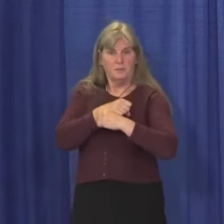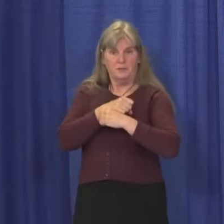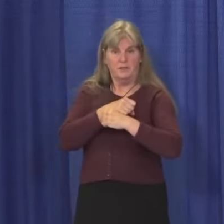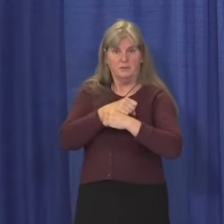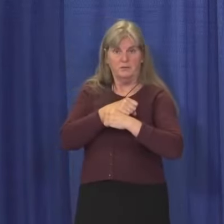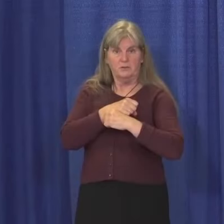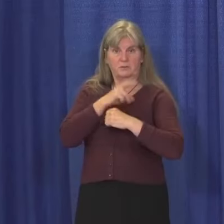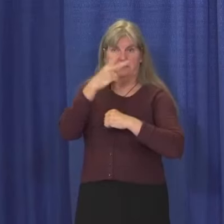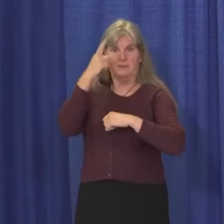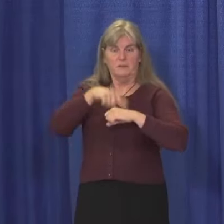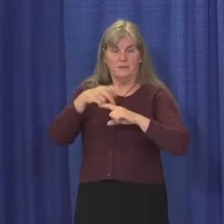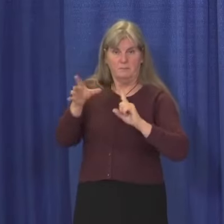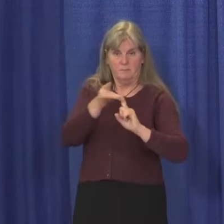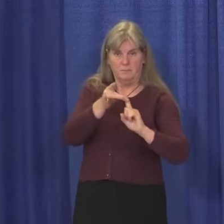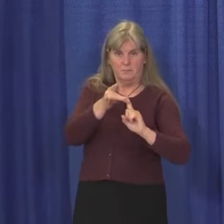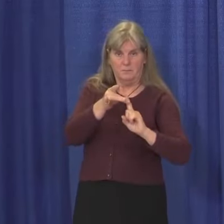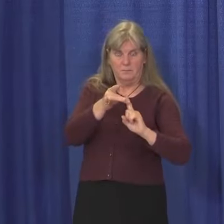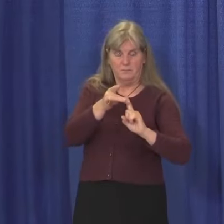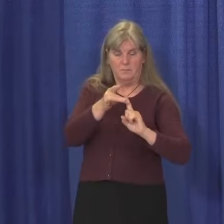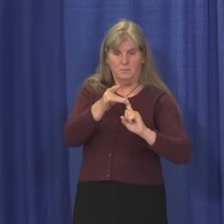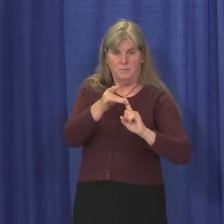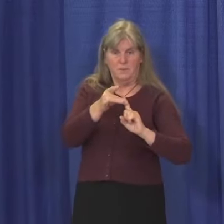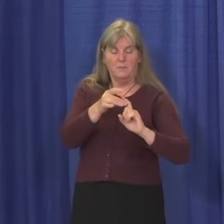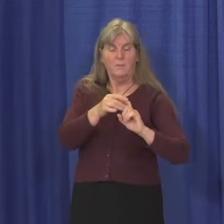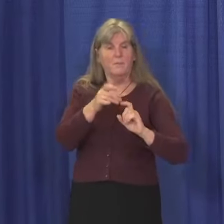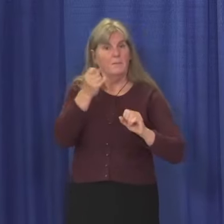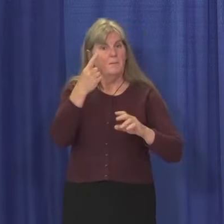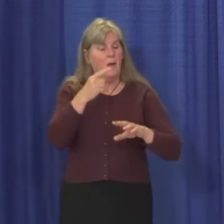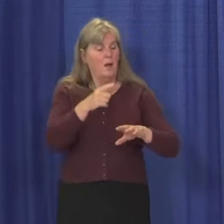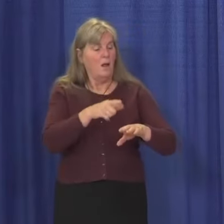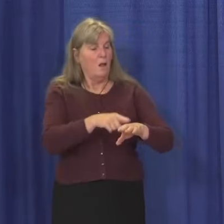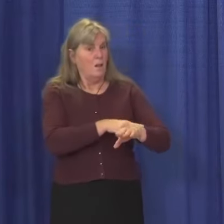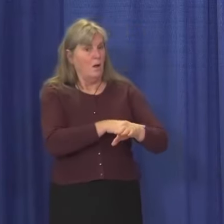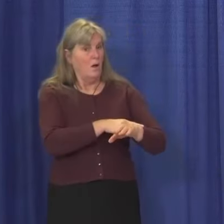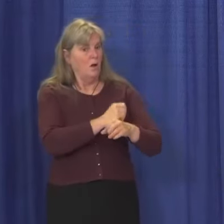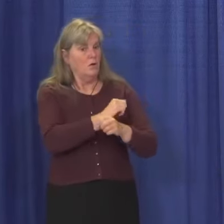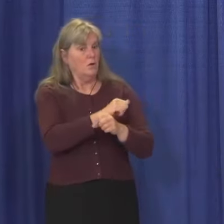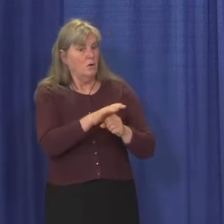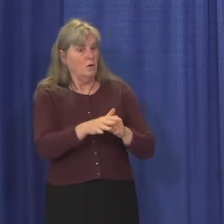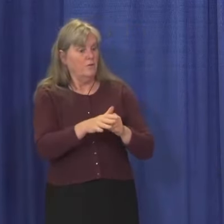further infection. As to whether long COVID alters that,